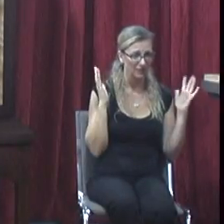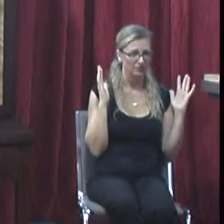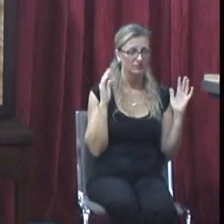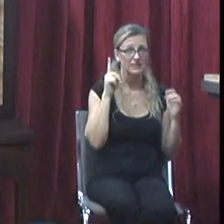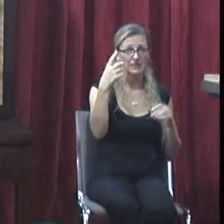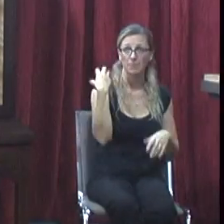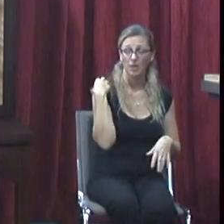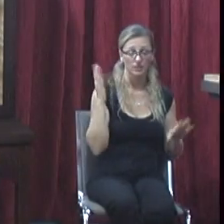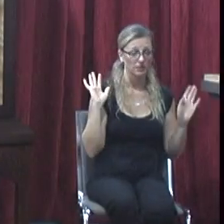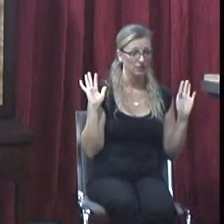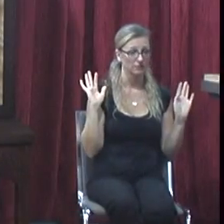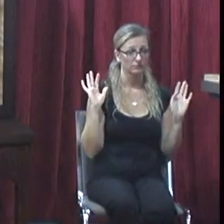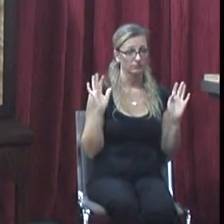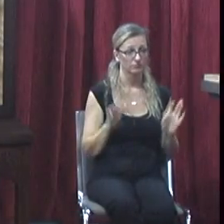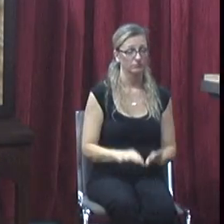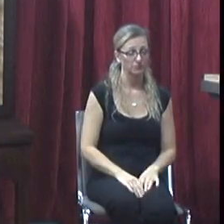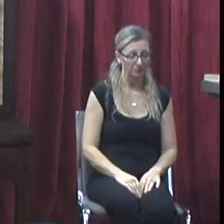boss.